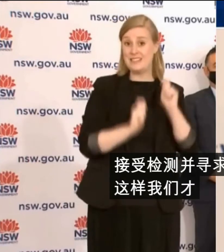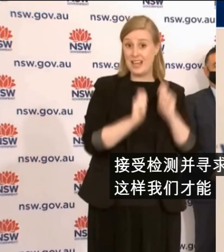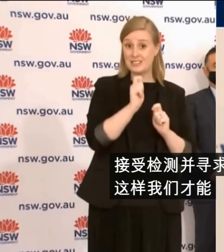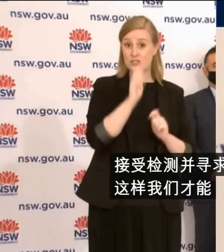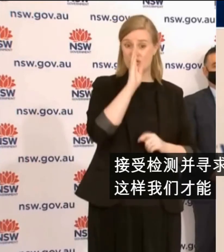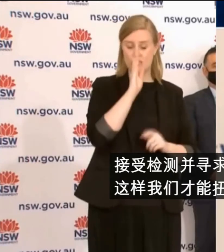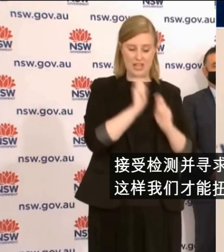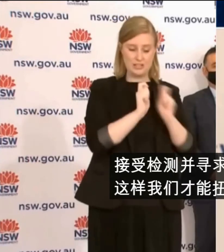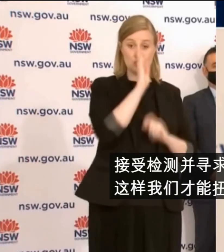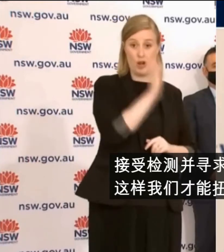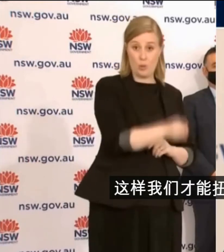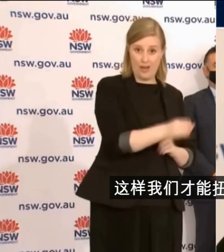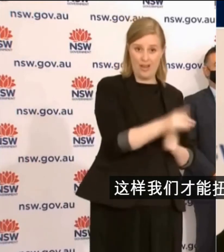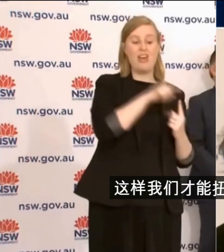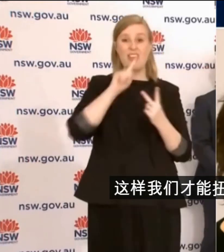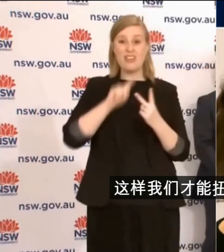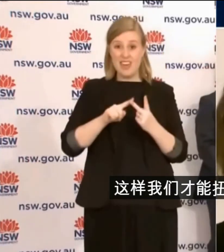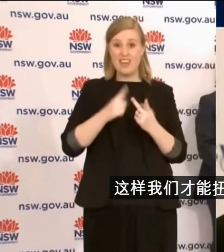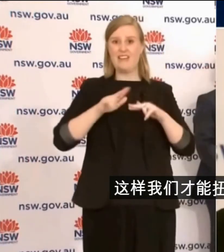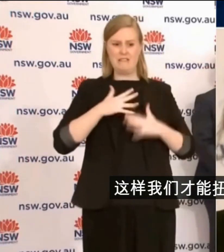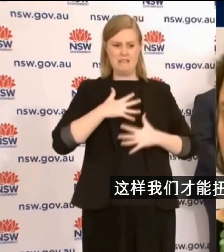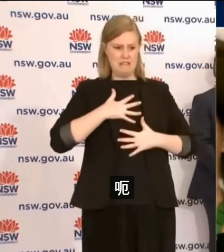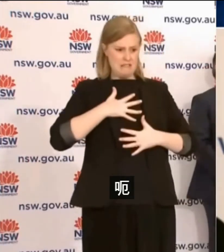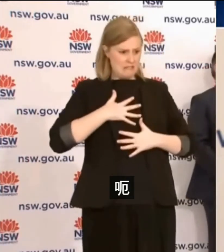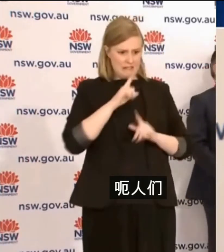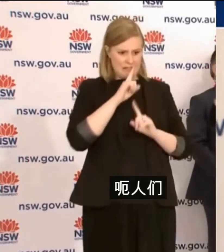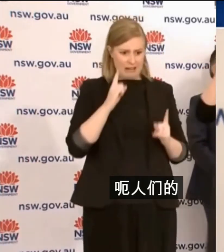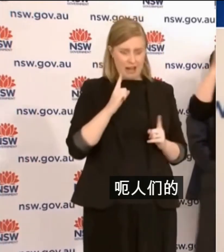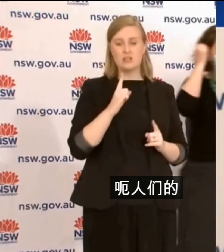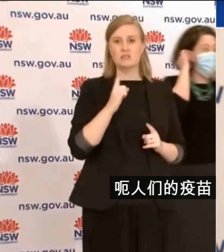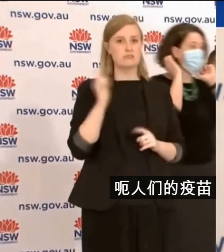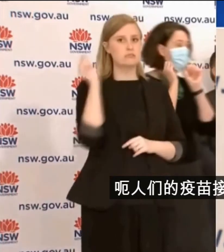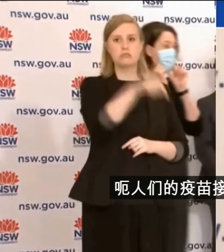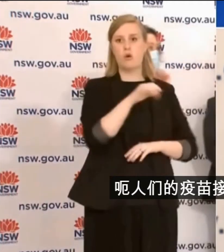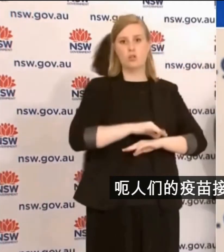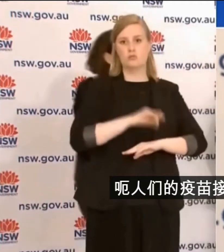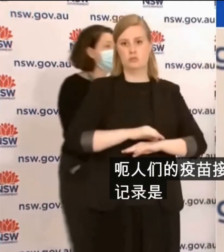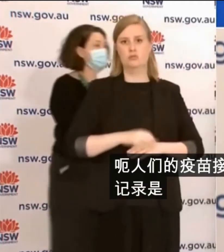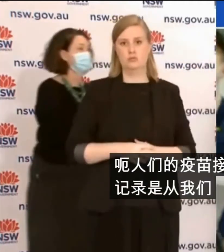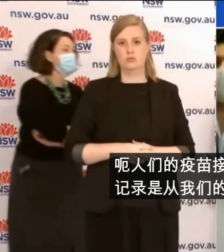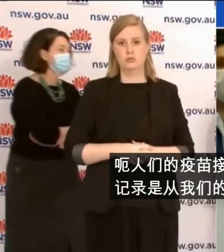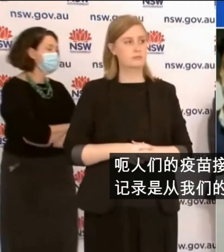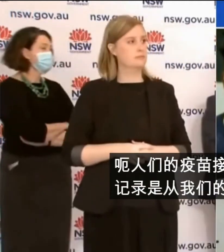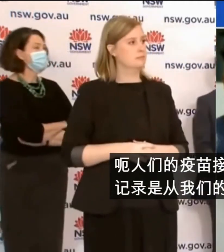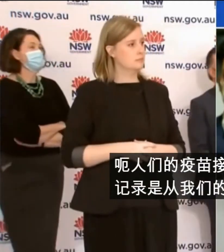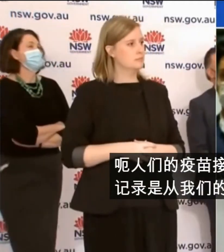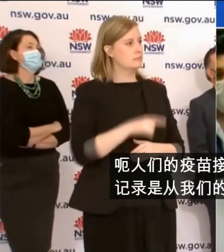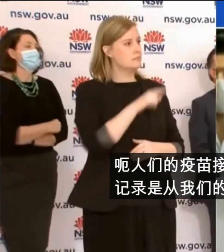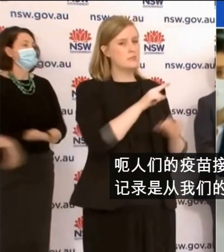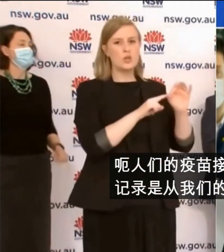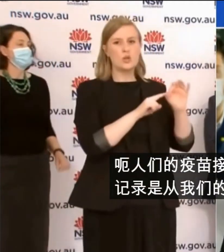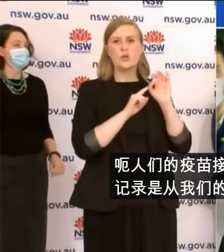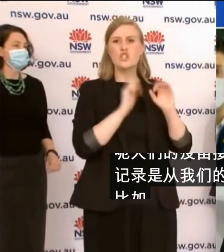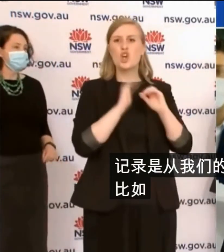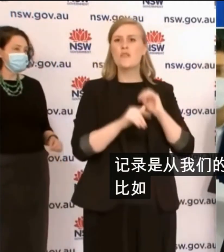things around. There seems to be a problem with people's vaccination record being uploaded from some